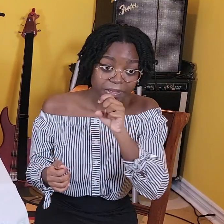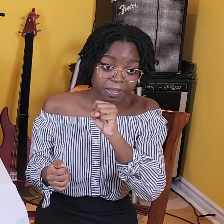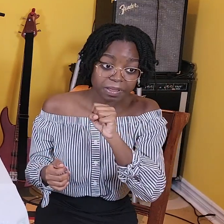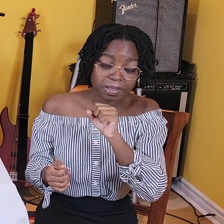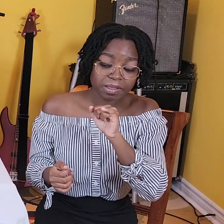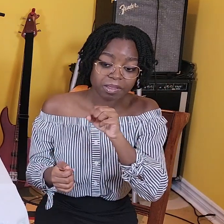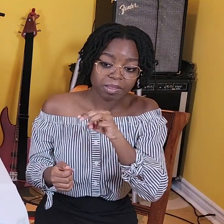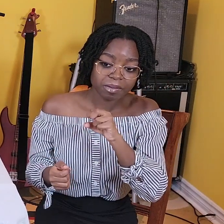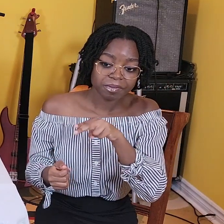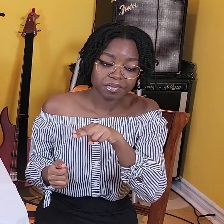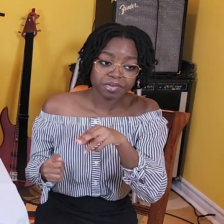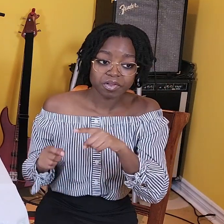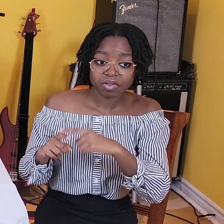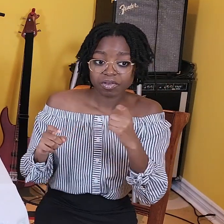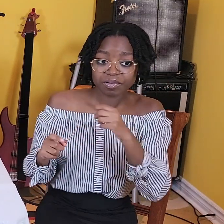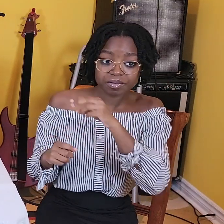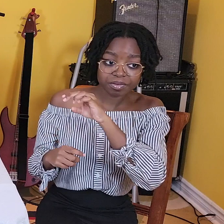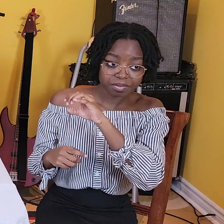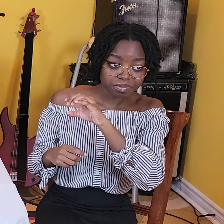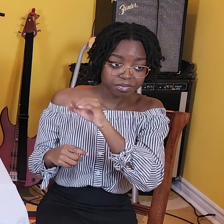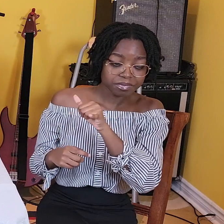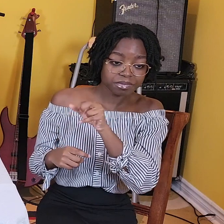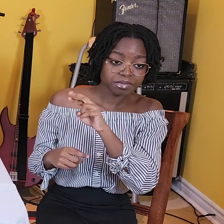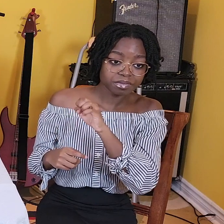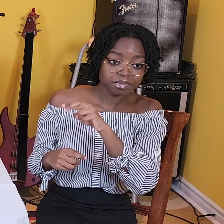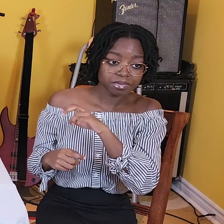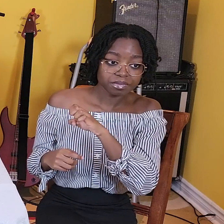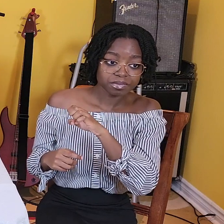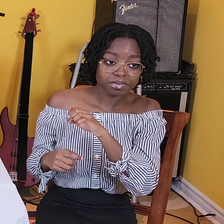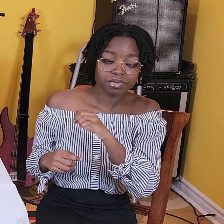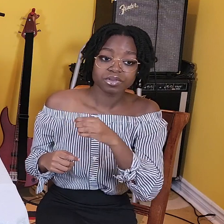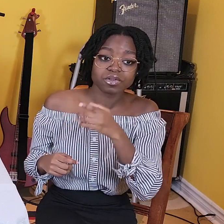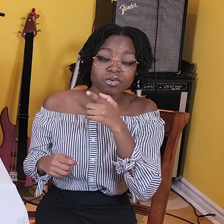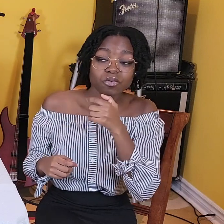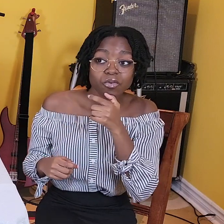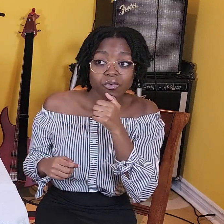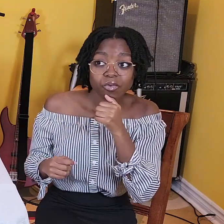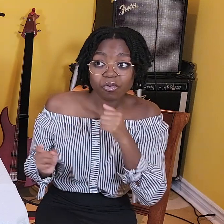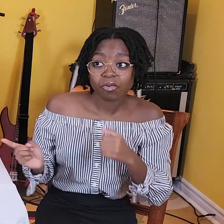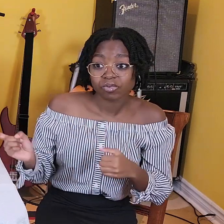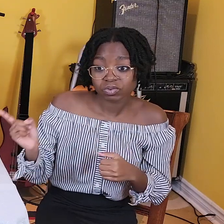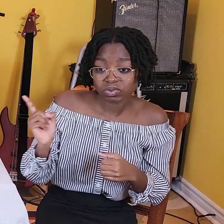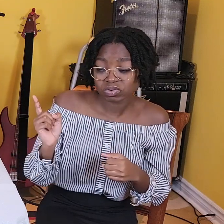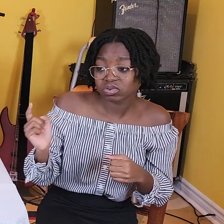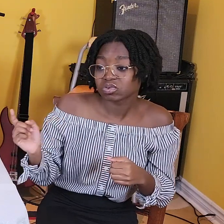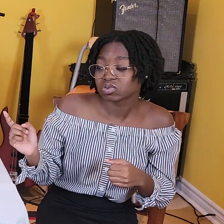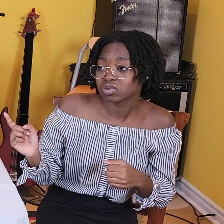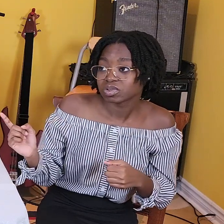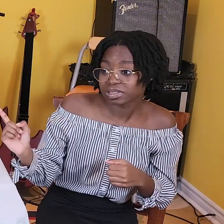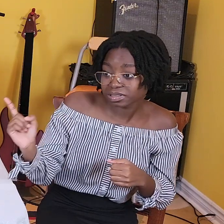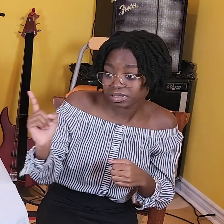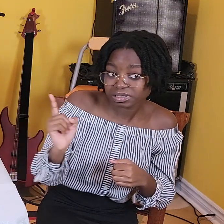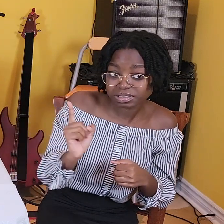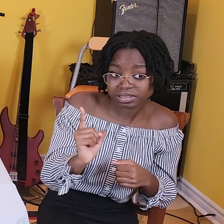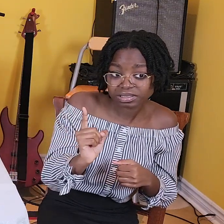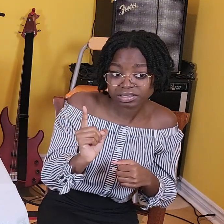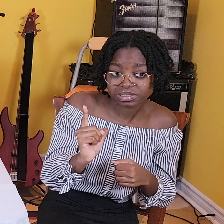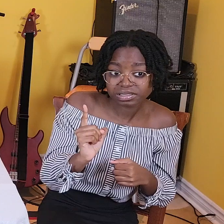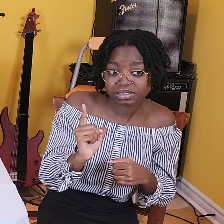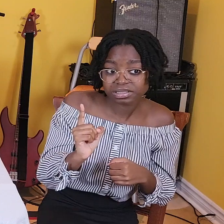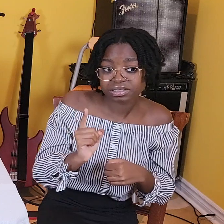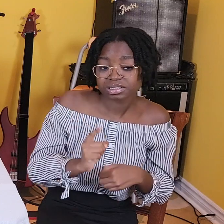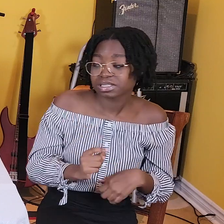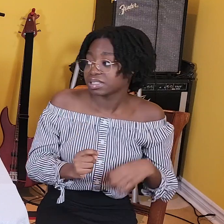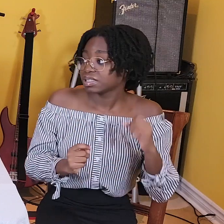was coming from the country, and on him they laid the cross, that he might beat it after Jesus.